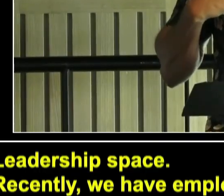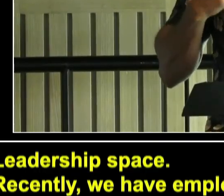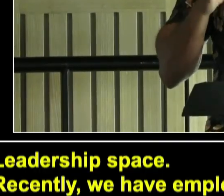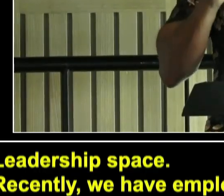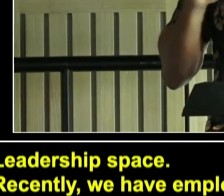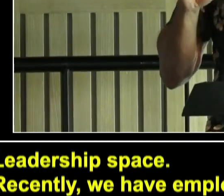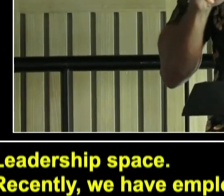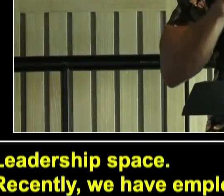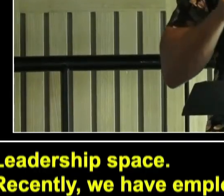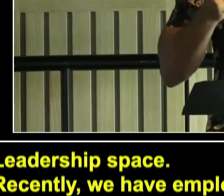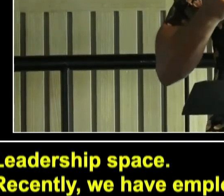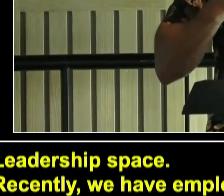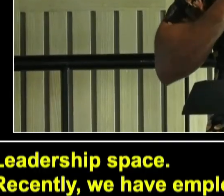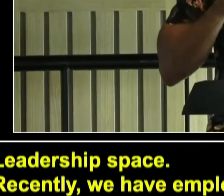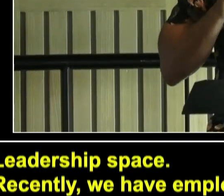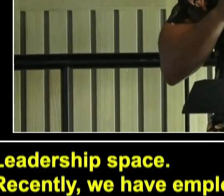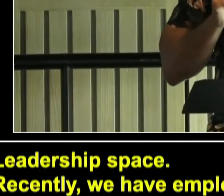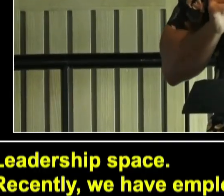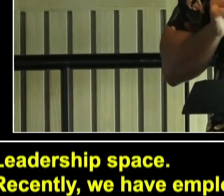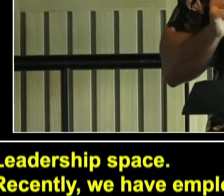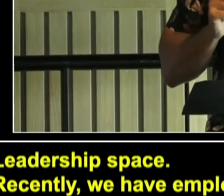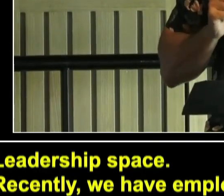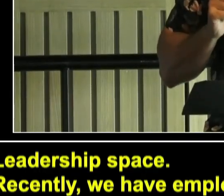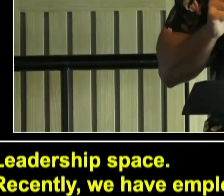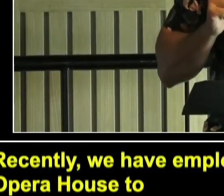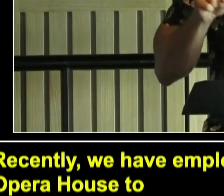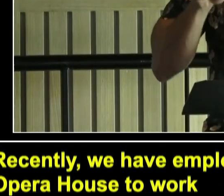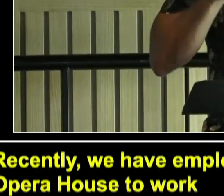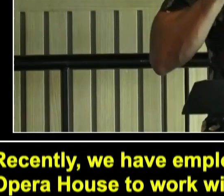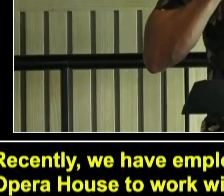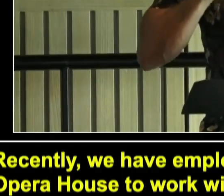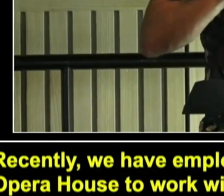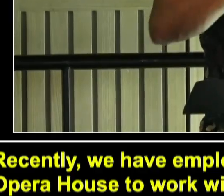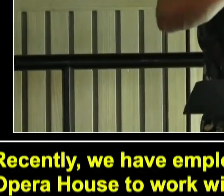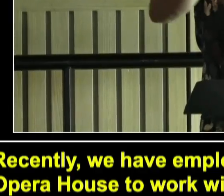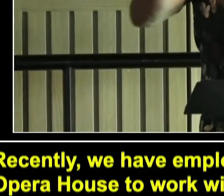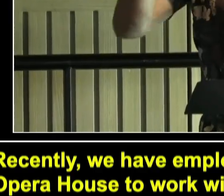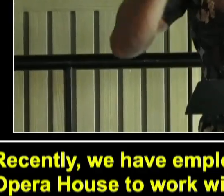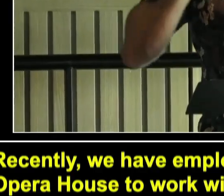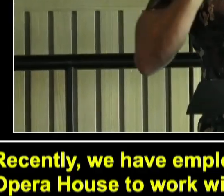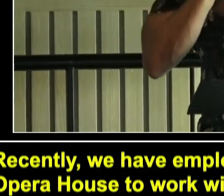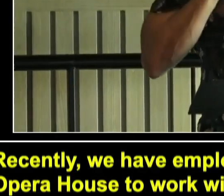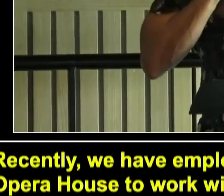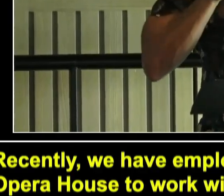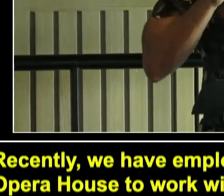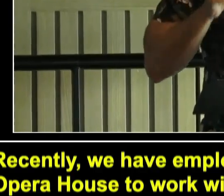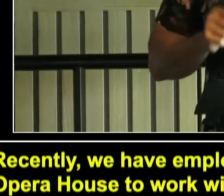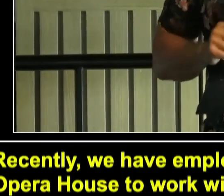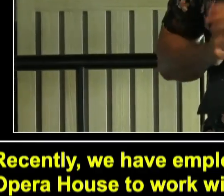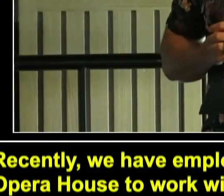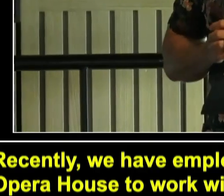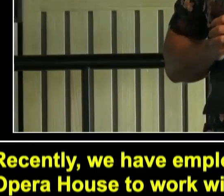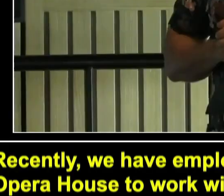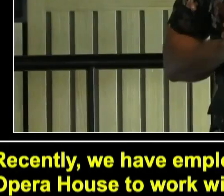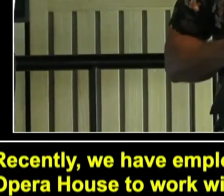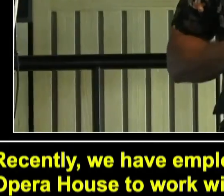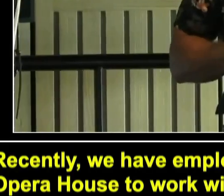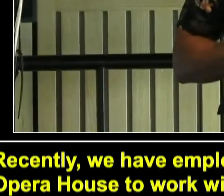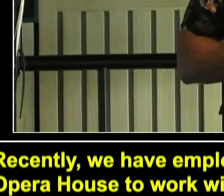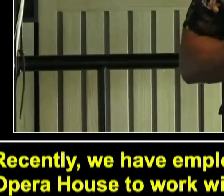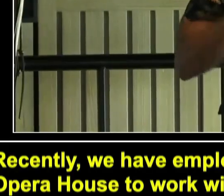us, and it's not my interpreter, it's actually our interpreter.